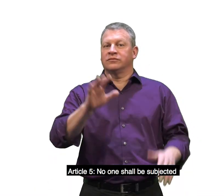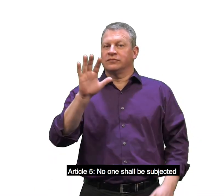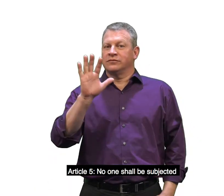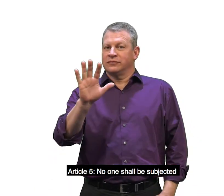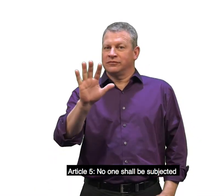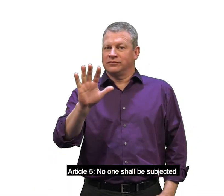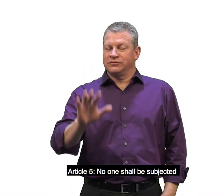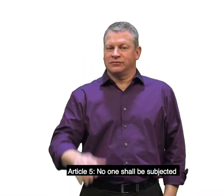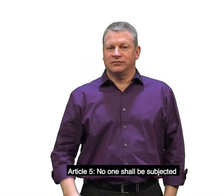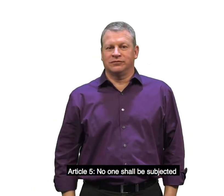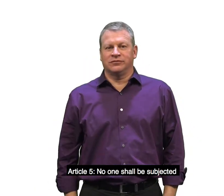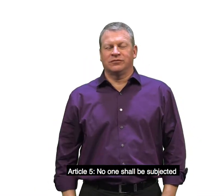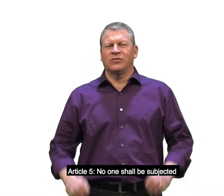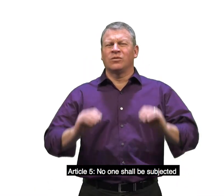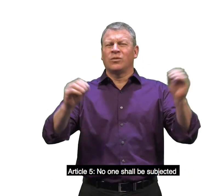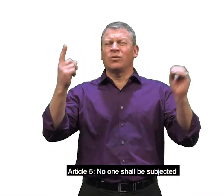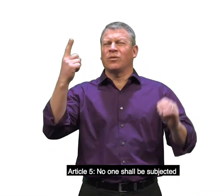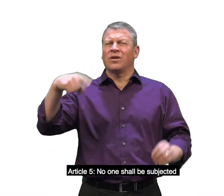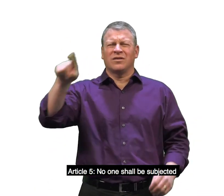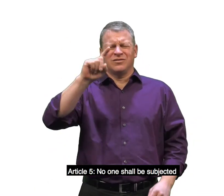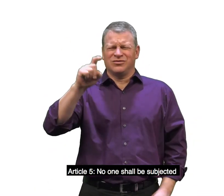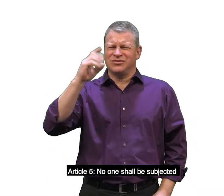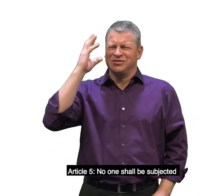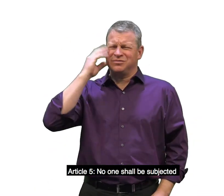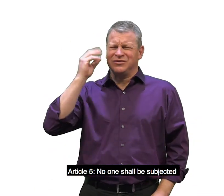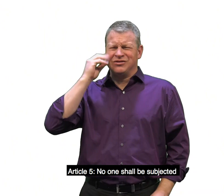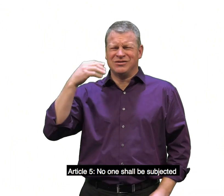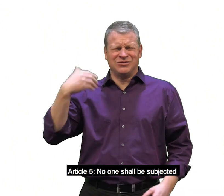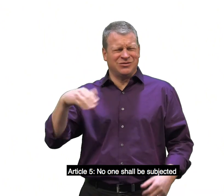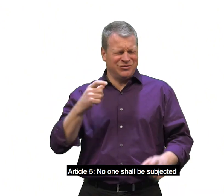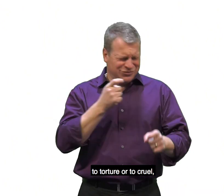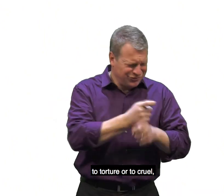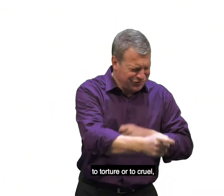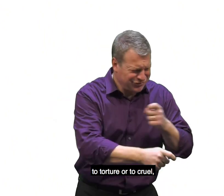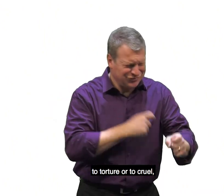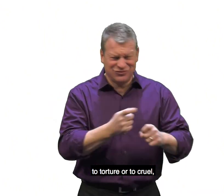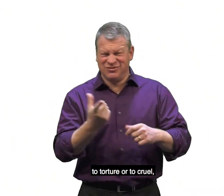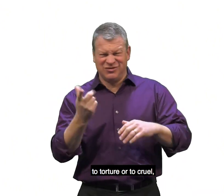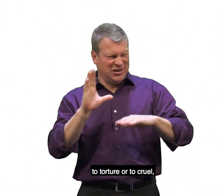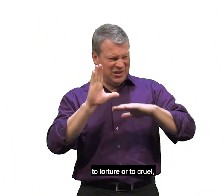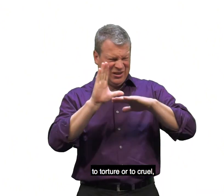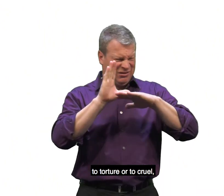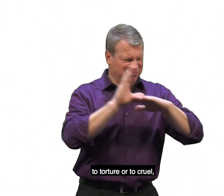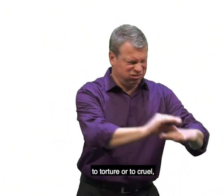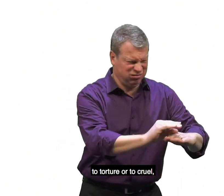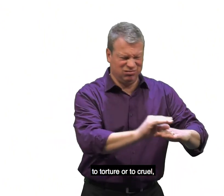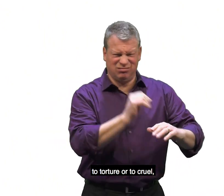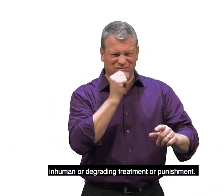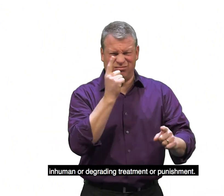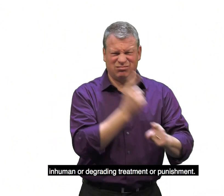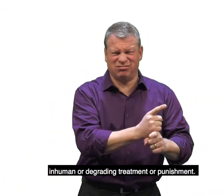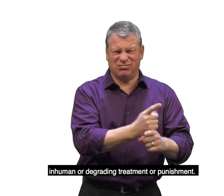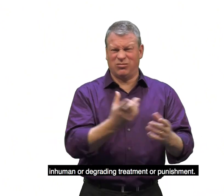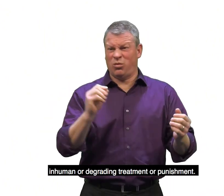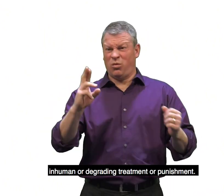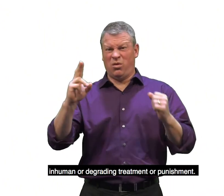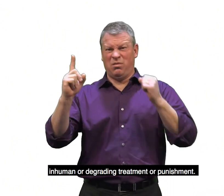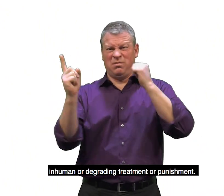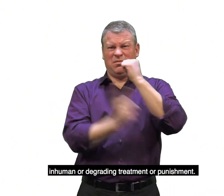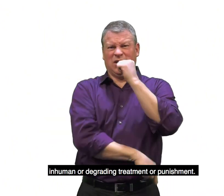Article 5. No one shall be subjected to torture or to cruel, inhuman, or degrading